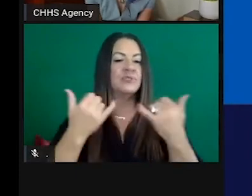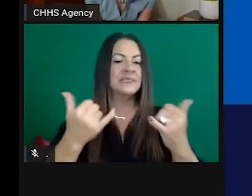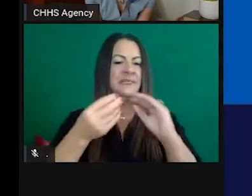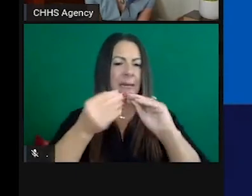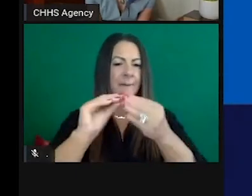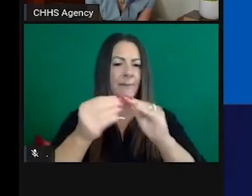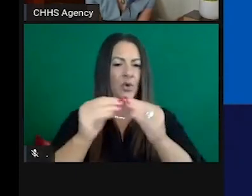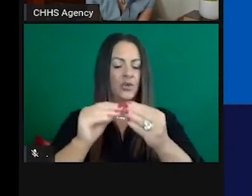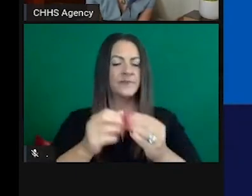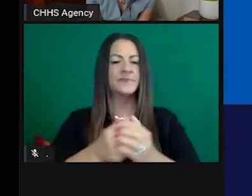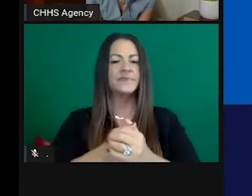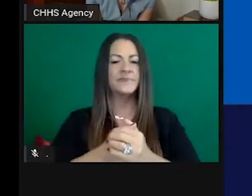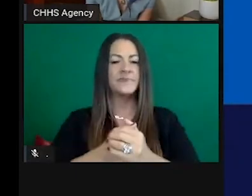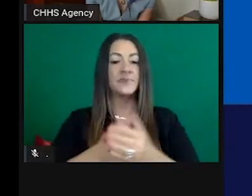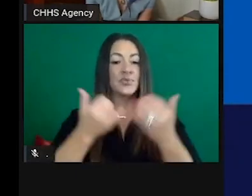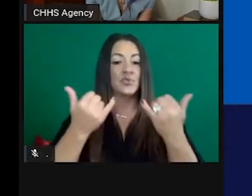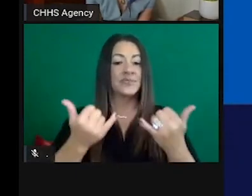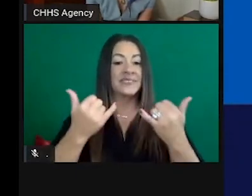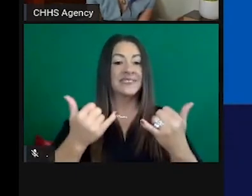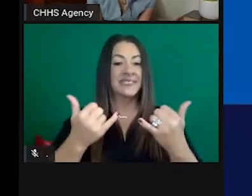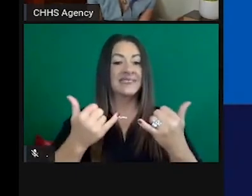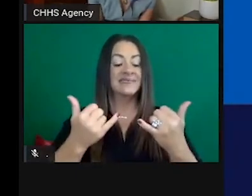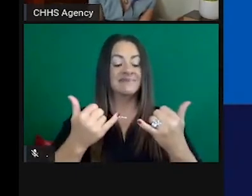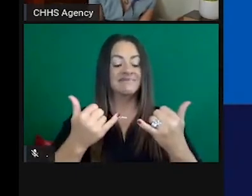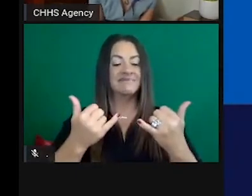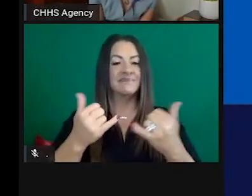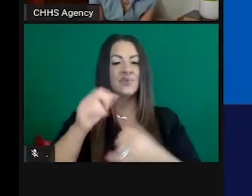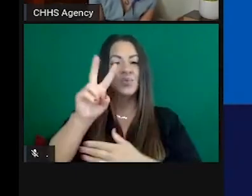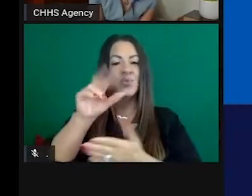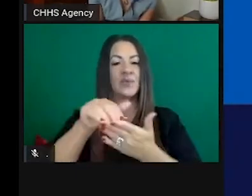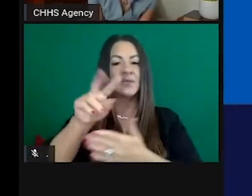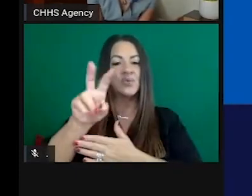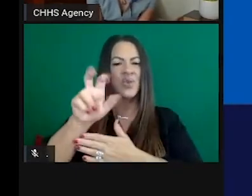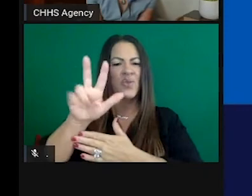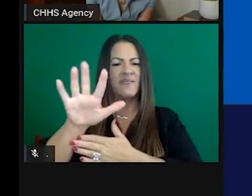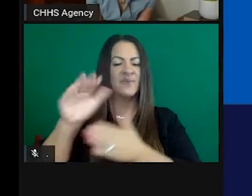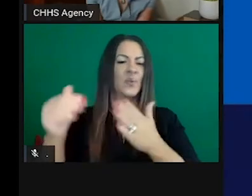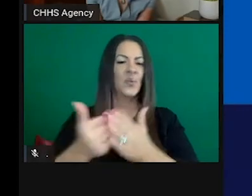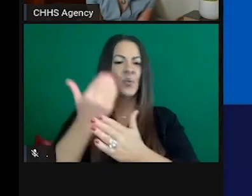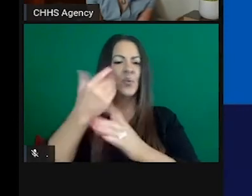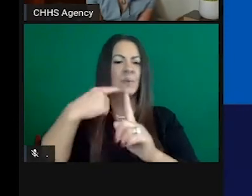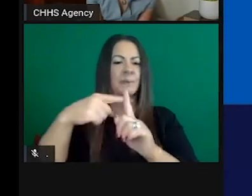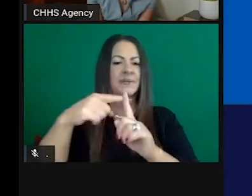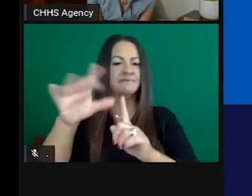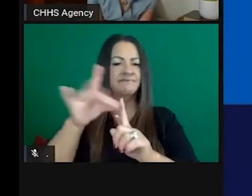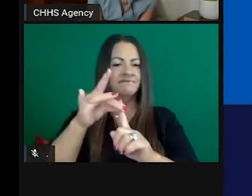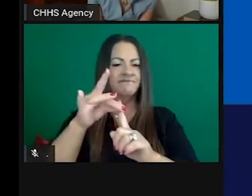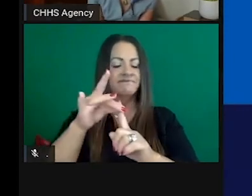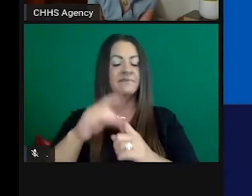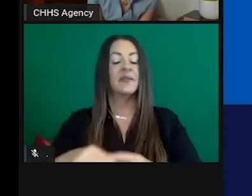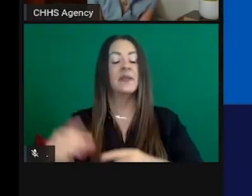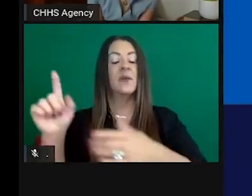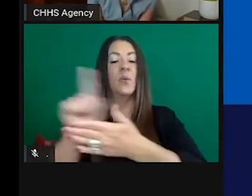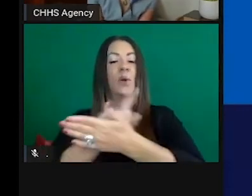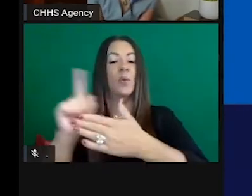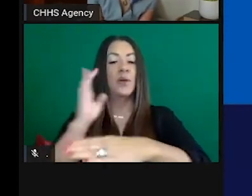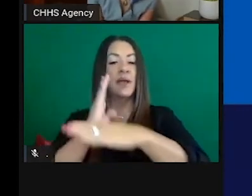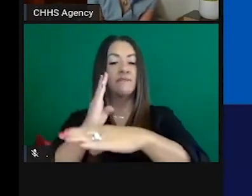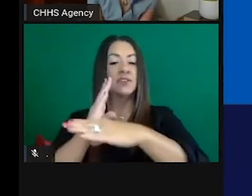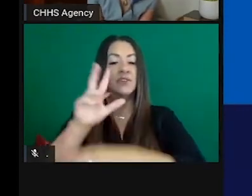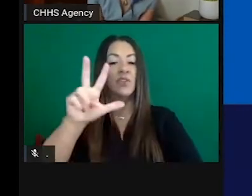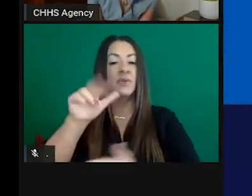numbers. So as of today, we have 2,235 new cases, and our 7-day average is